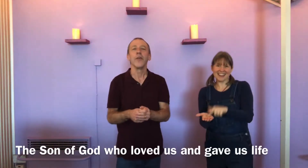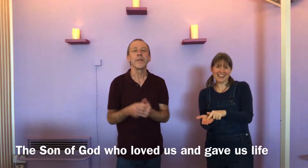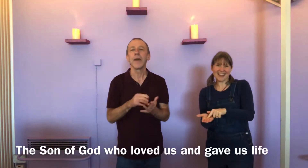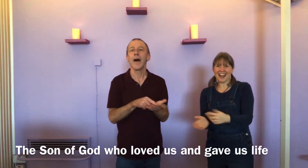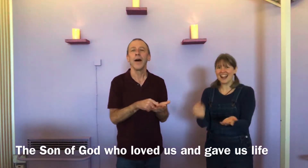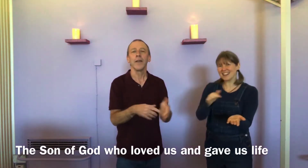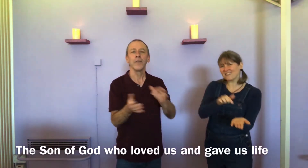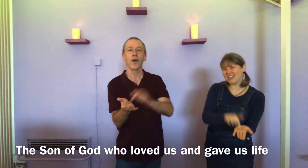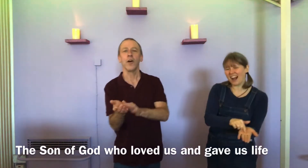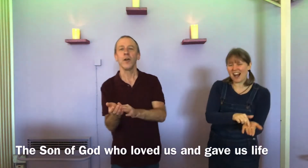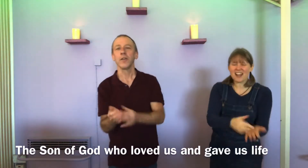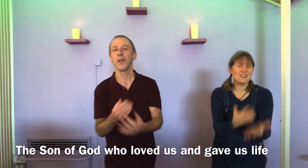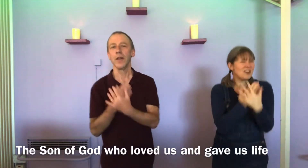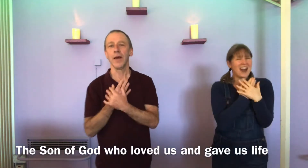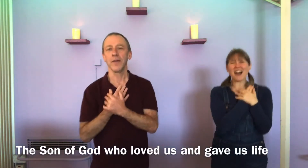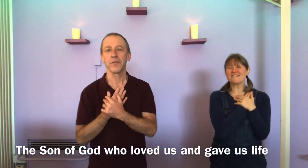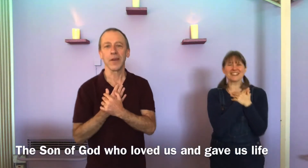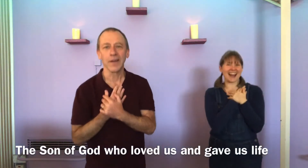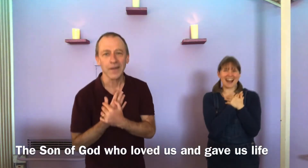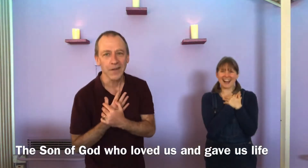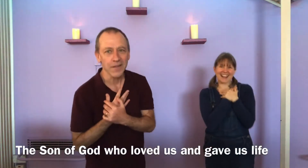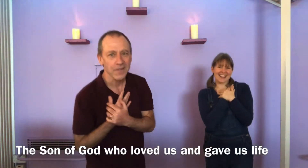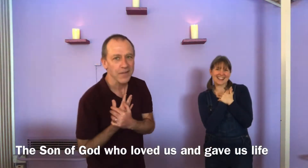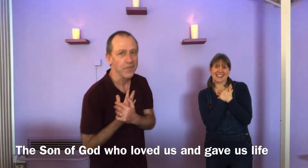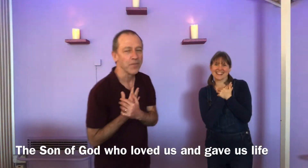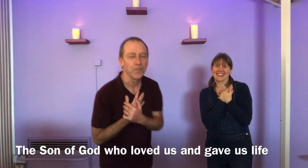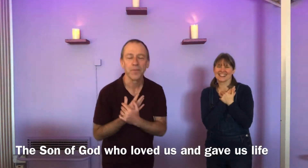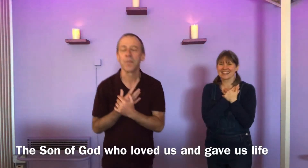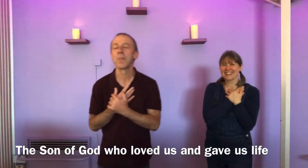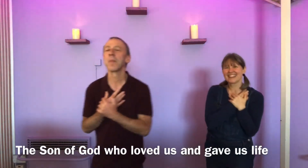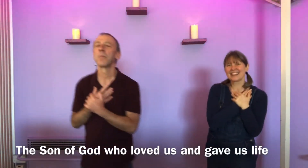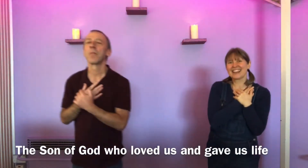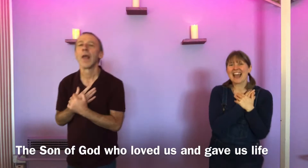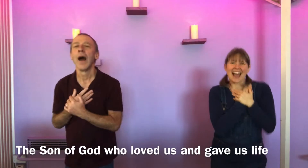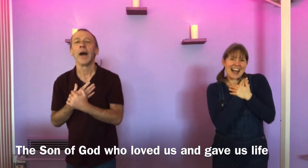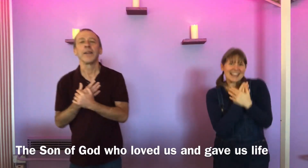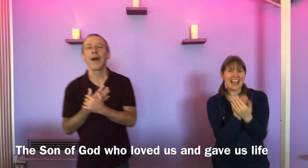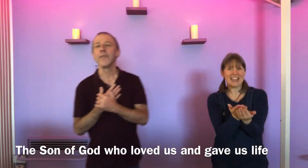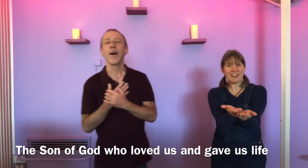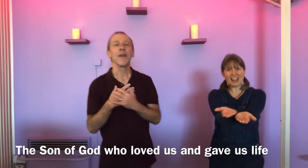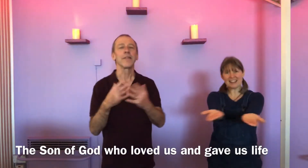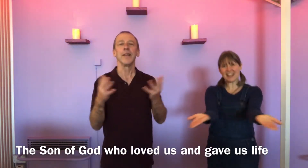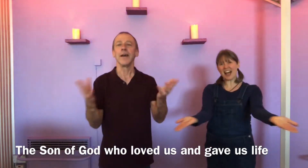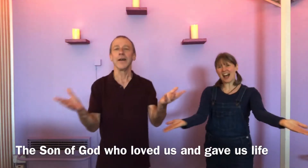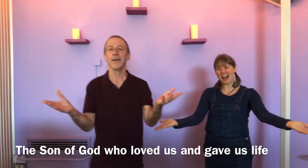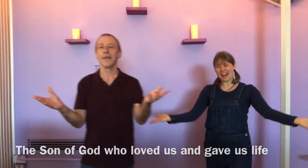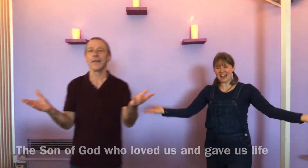Son of God who loved us And gave us life